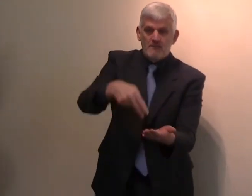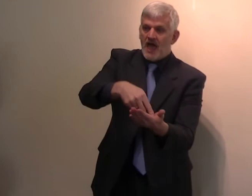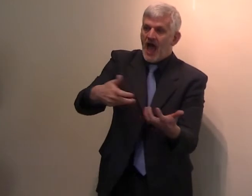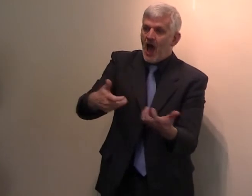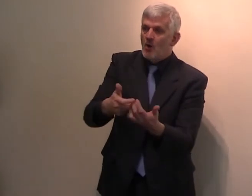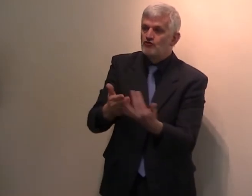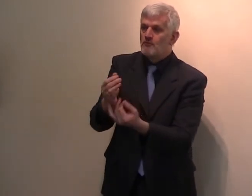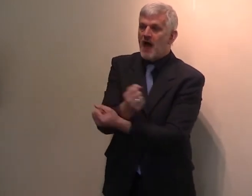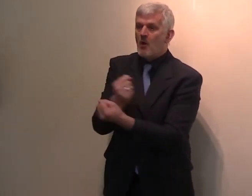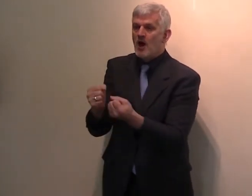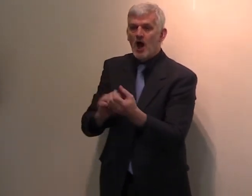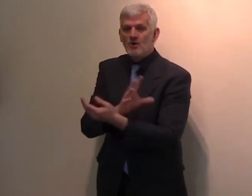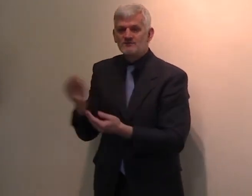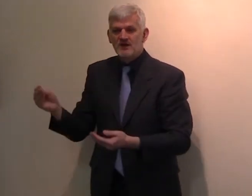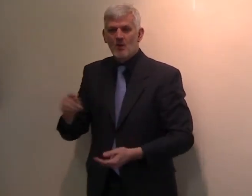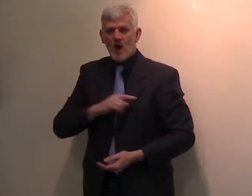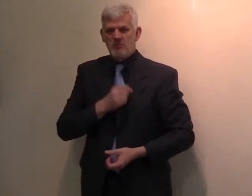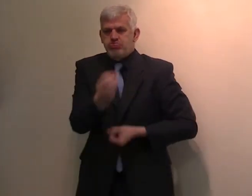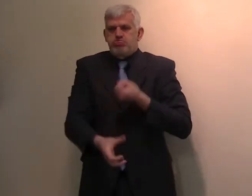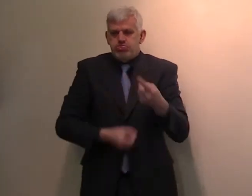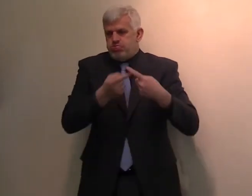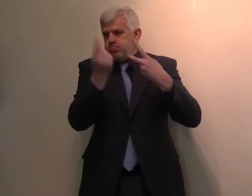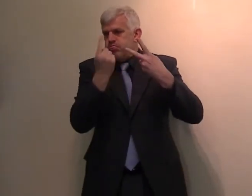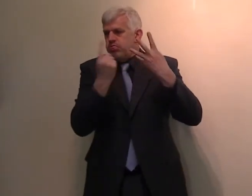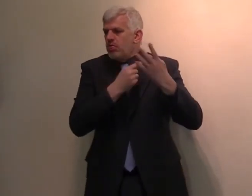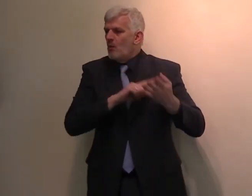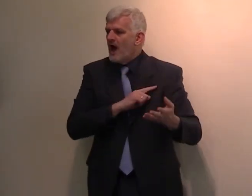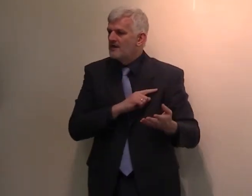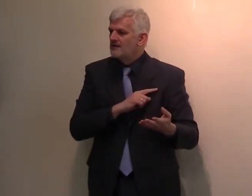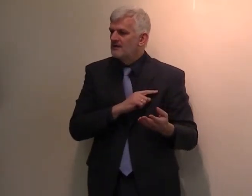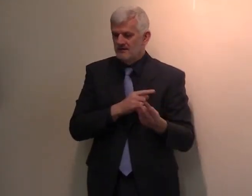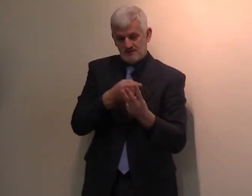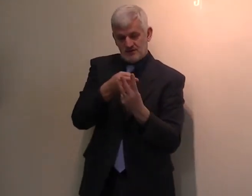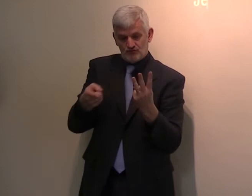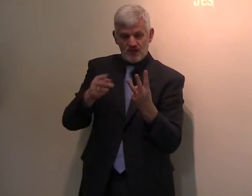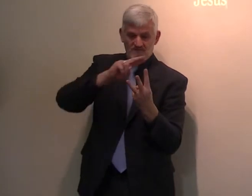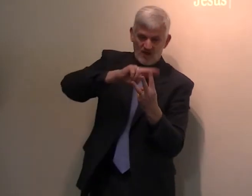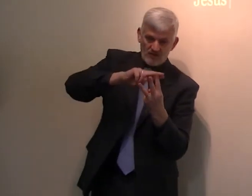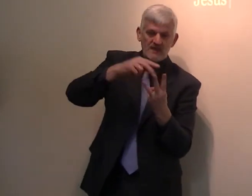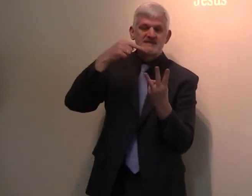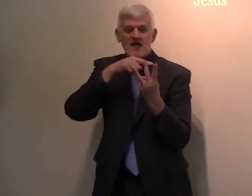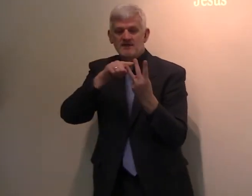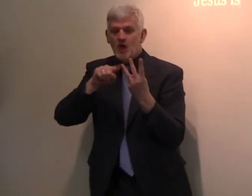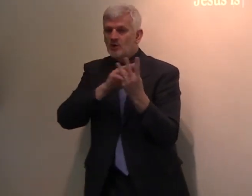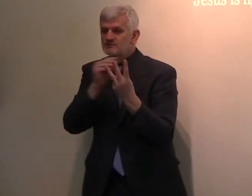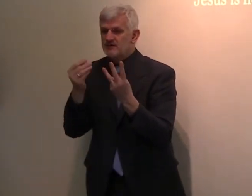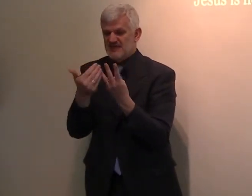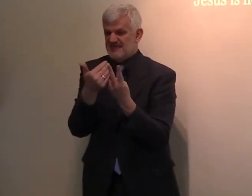there is no way to separate the Lord Jesus Christ, with the Holy Spirit. When he speaks, the